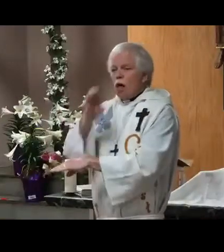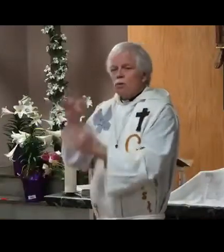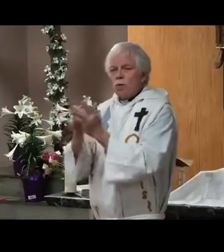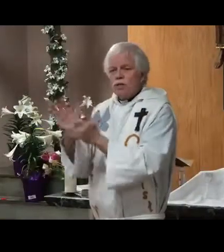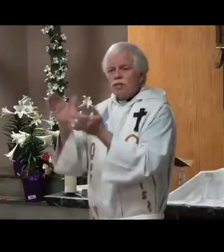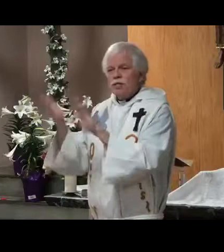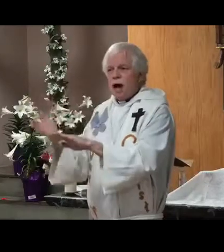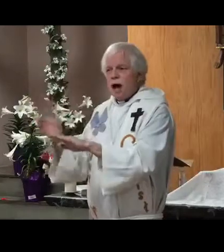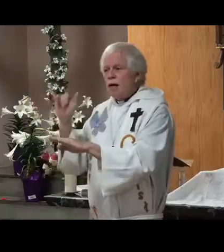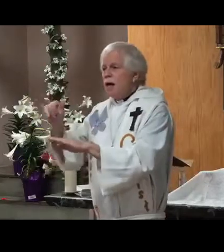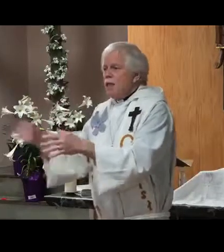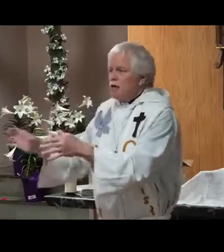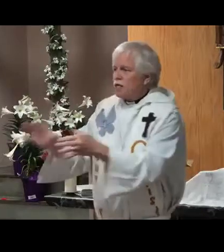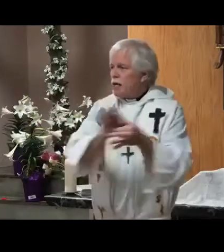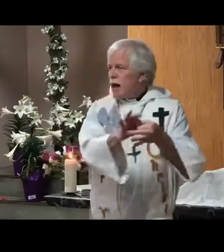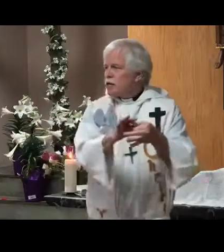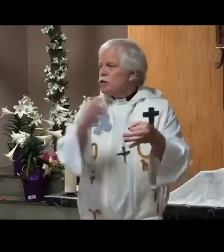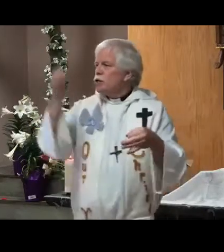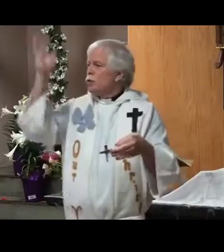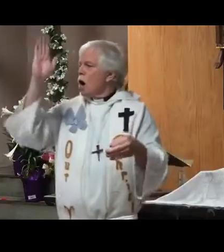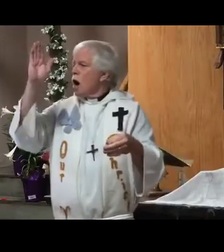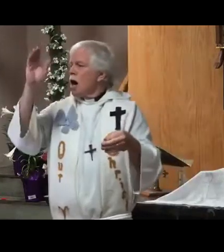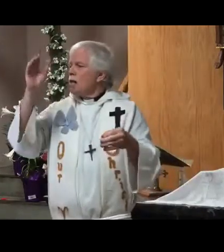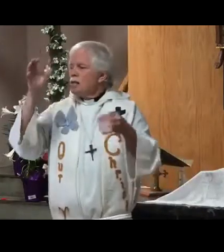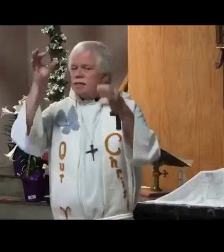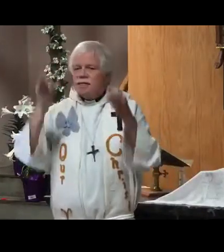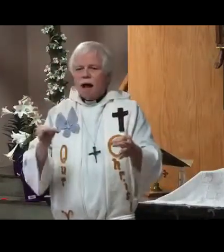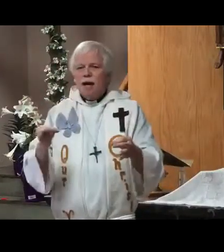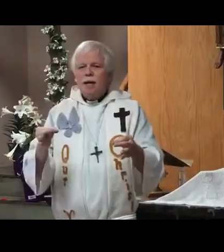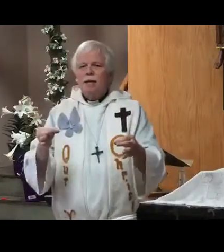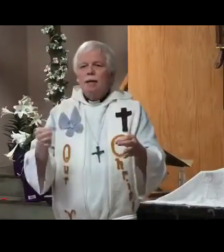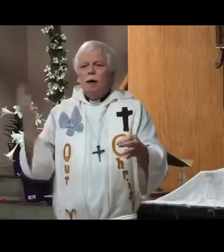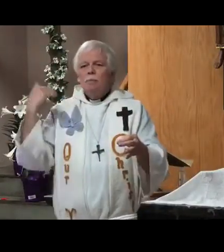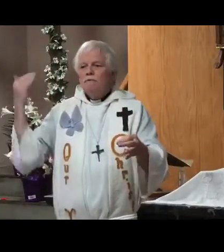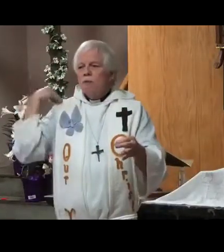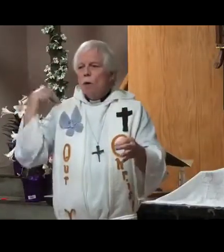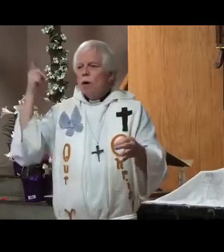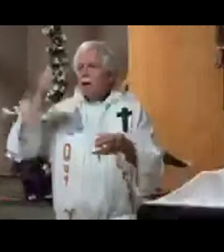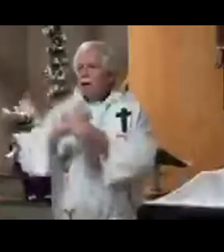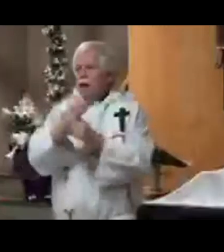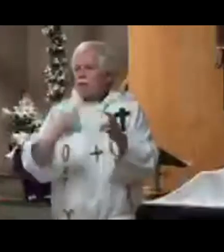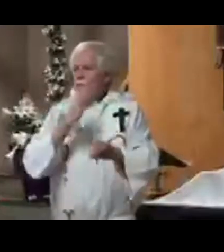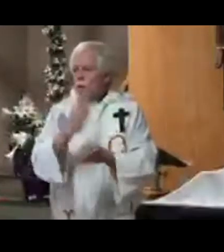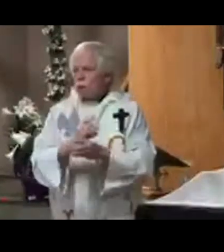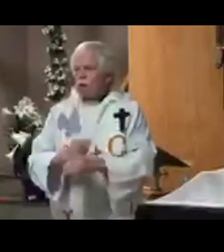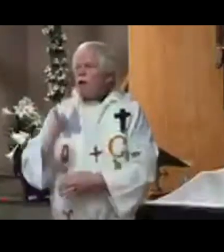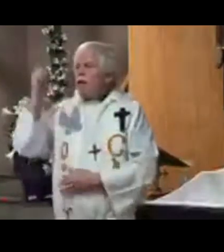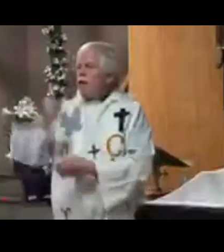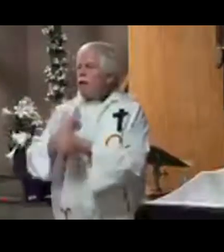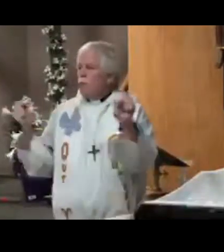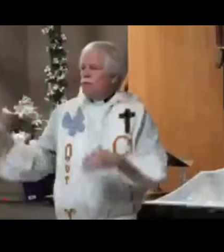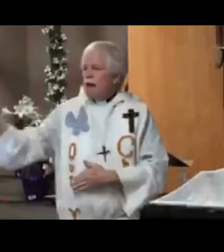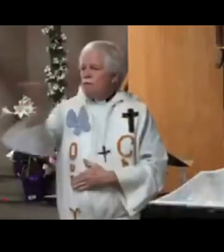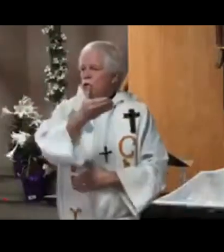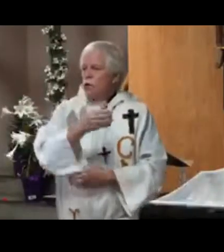the cross where Jesus died, that is connected to God deciding before he made the world